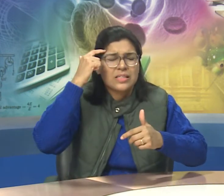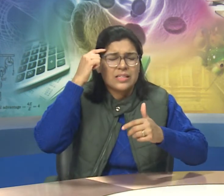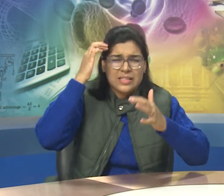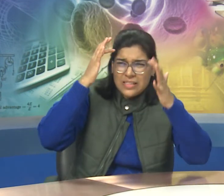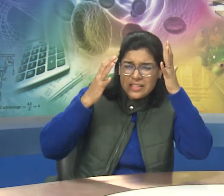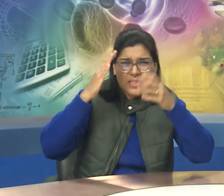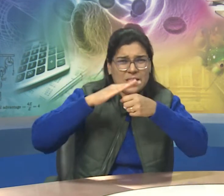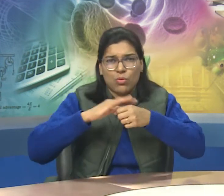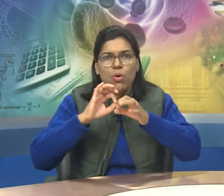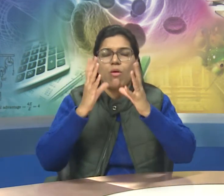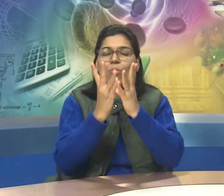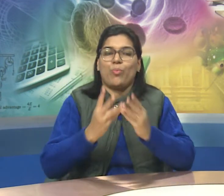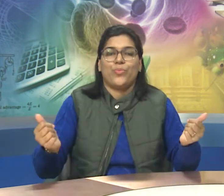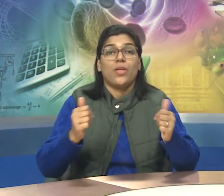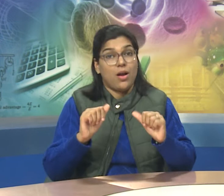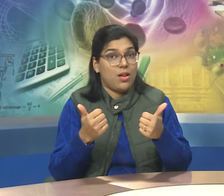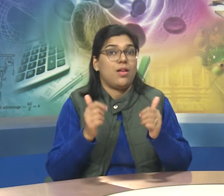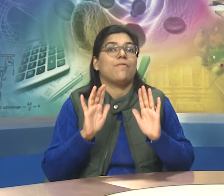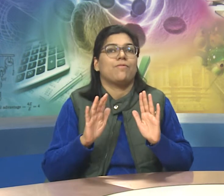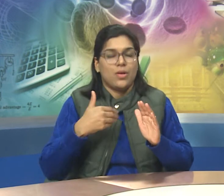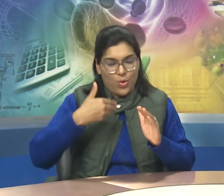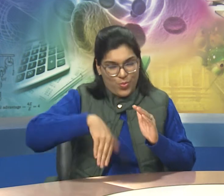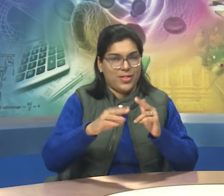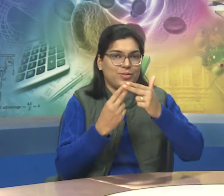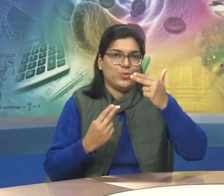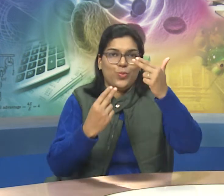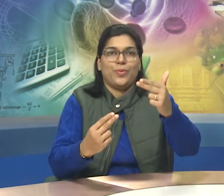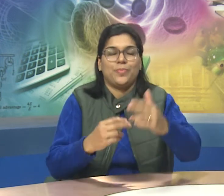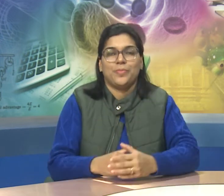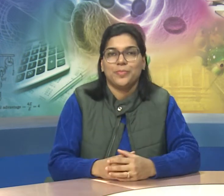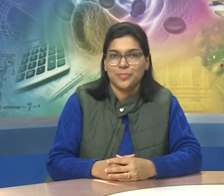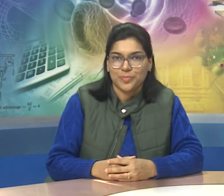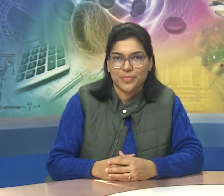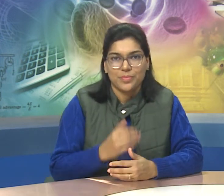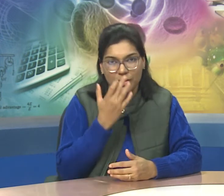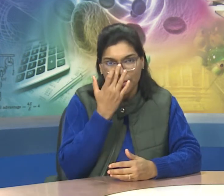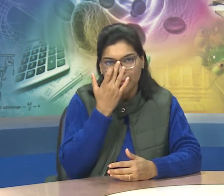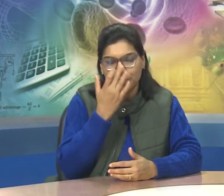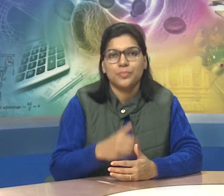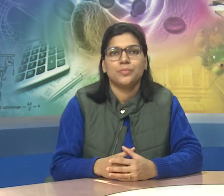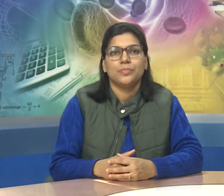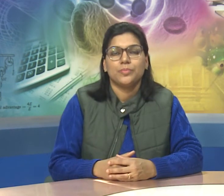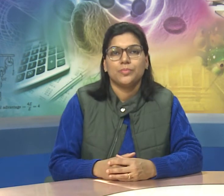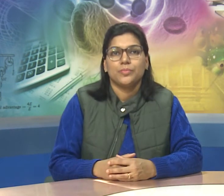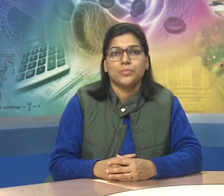that is managing time so that we are not stressed?